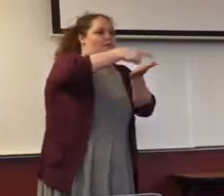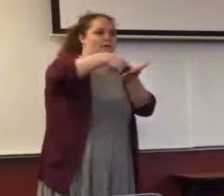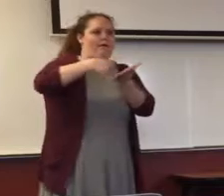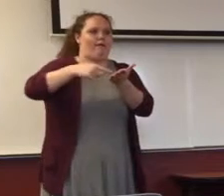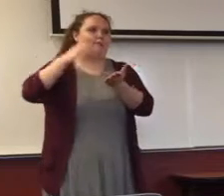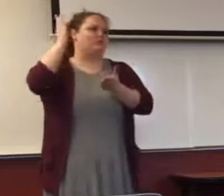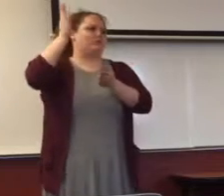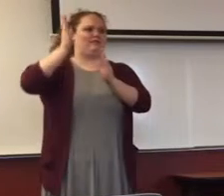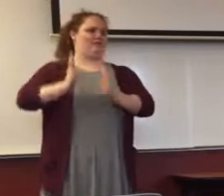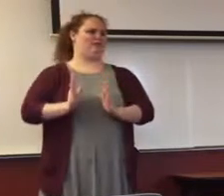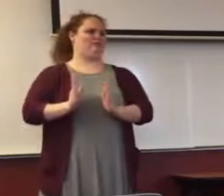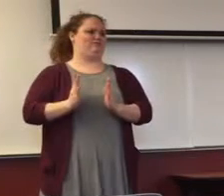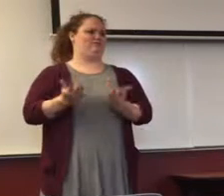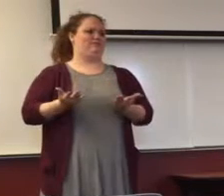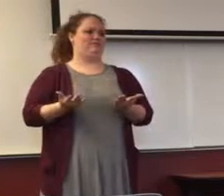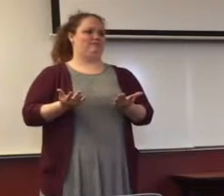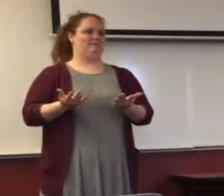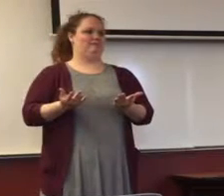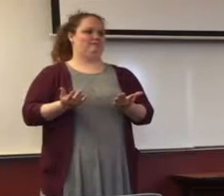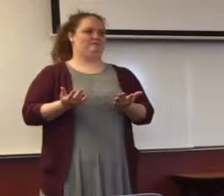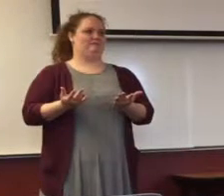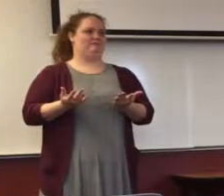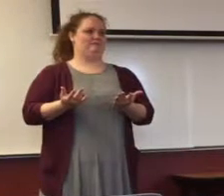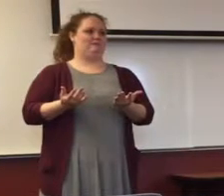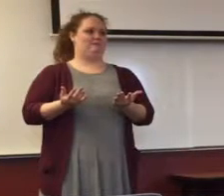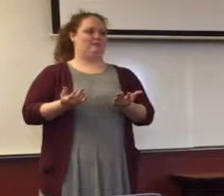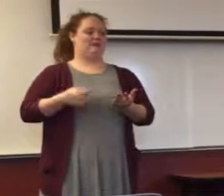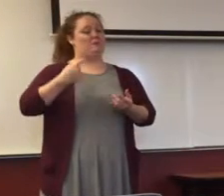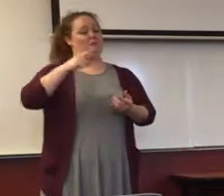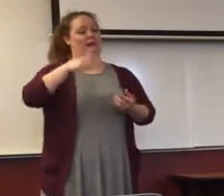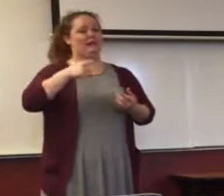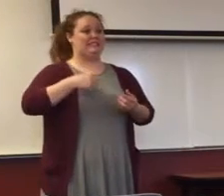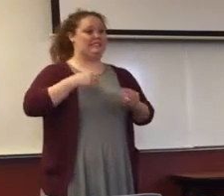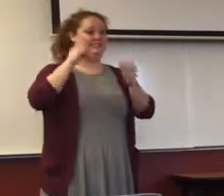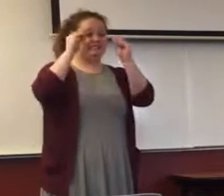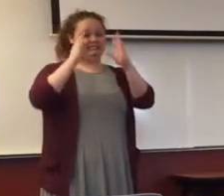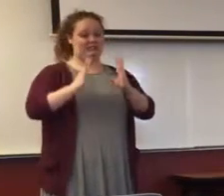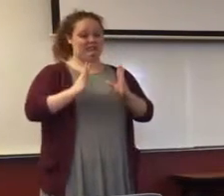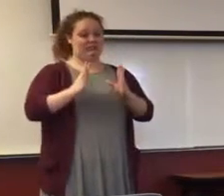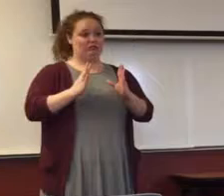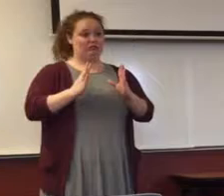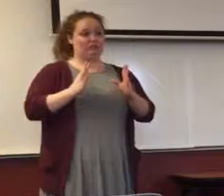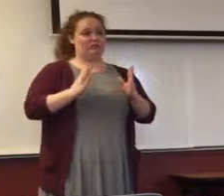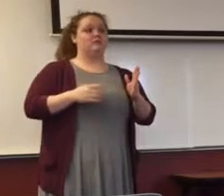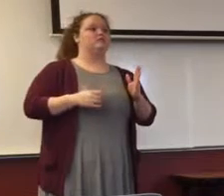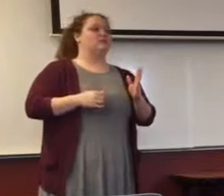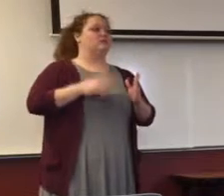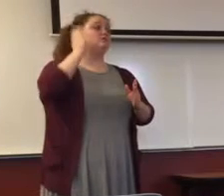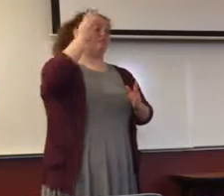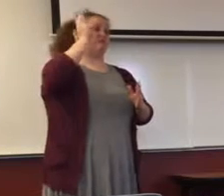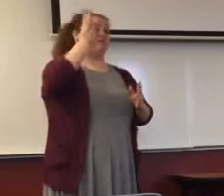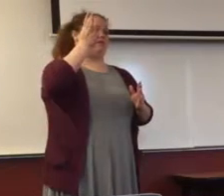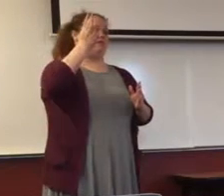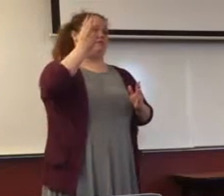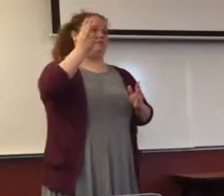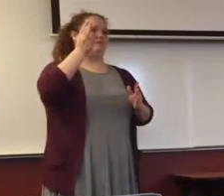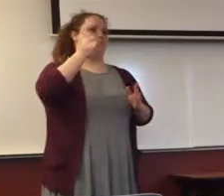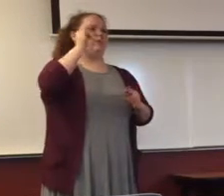money to do this. So I said, I need the teachers to present, we're good enough. And that's how good enough came into it.